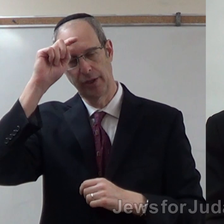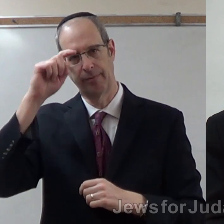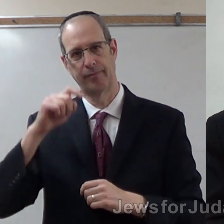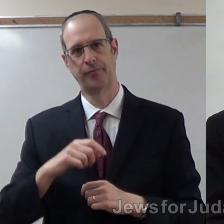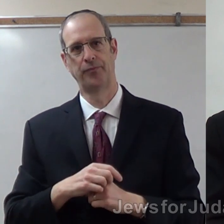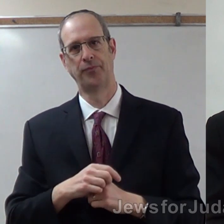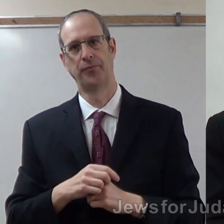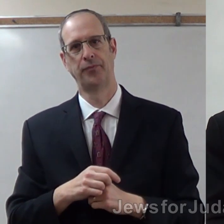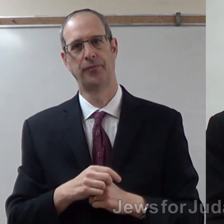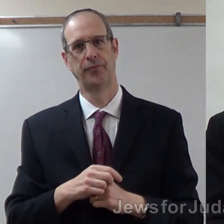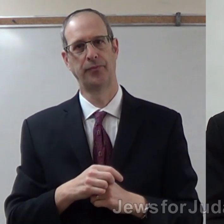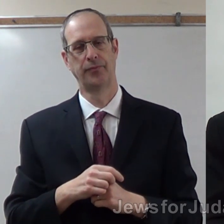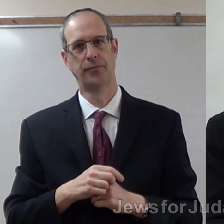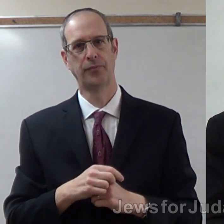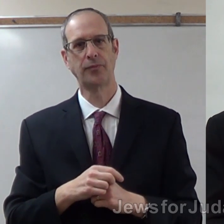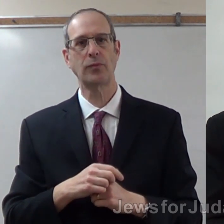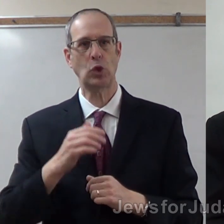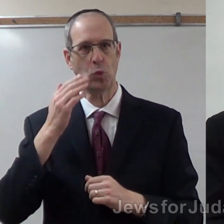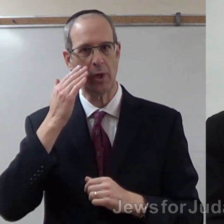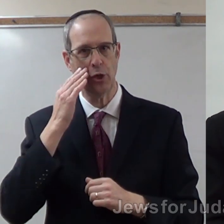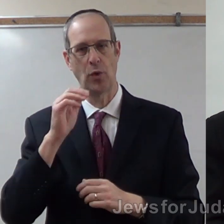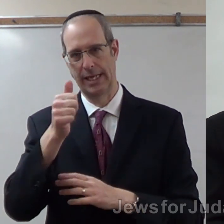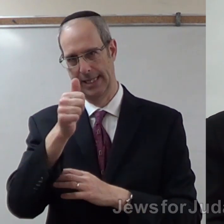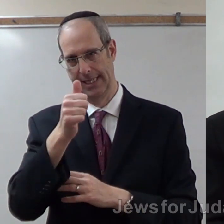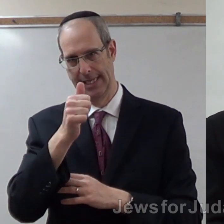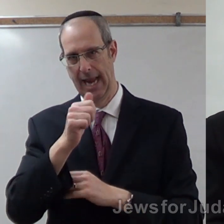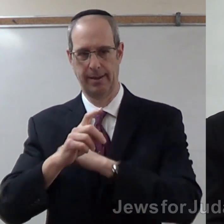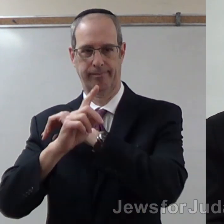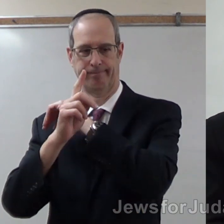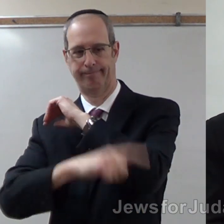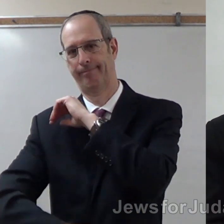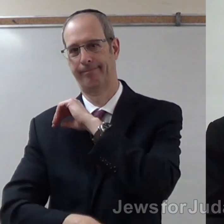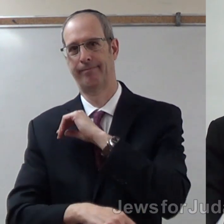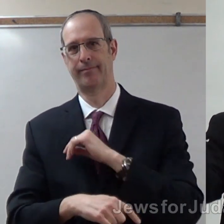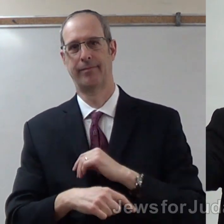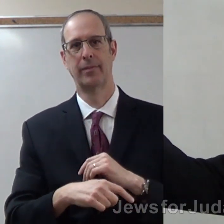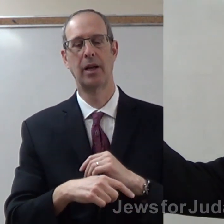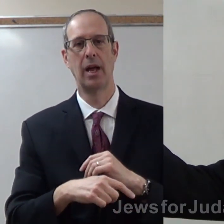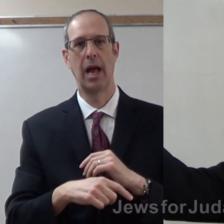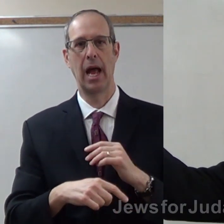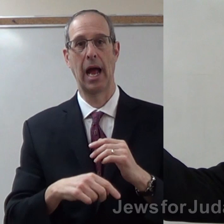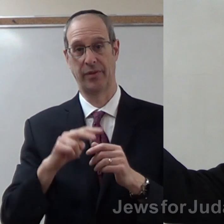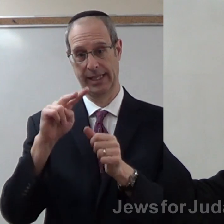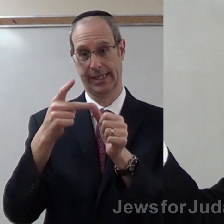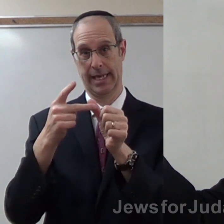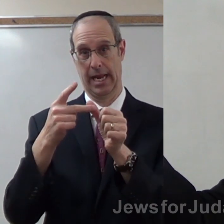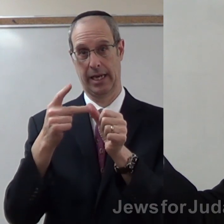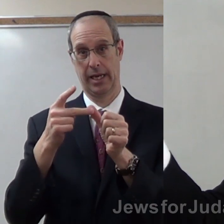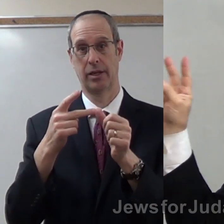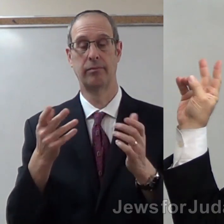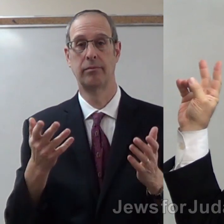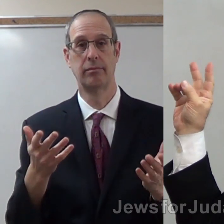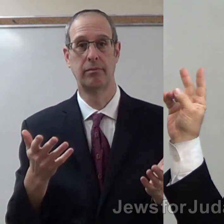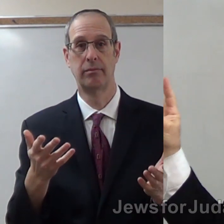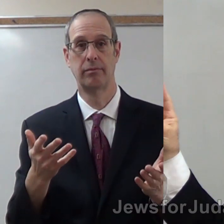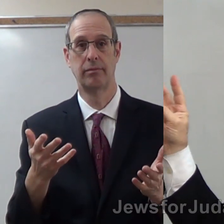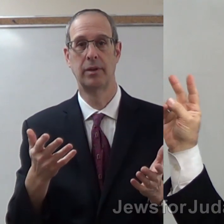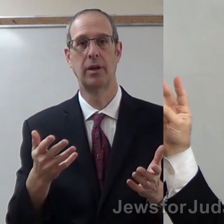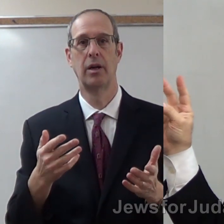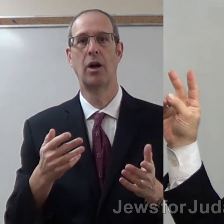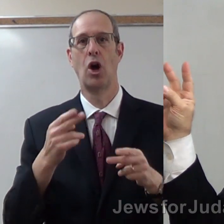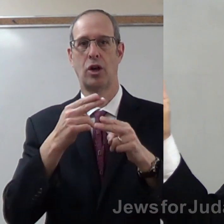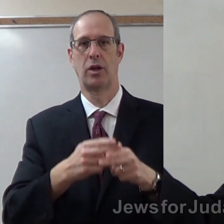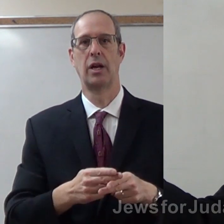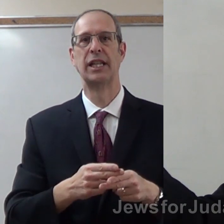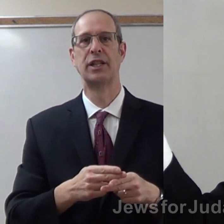Makot. And we know there were 10 plagues. And the second plague was the plague